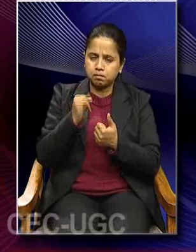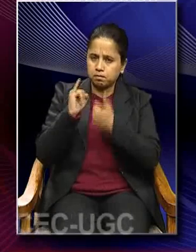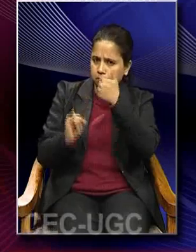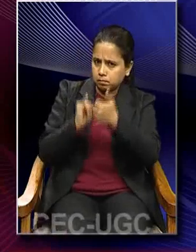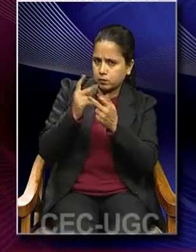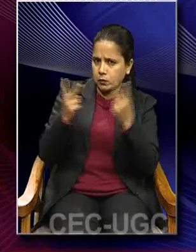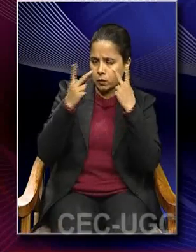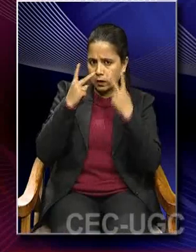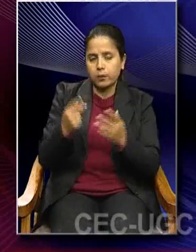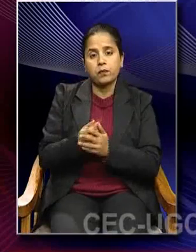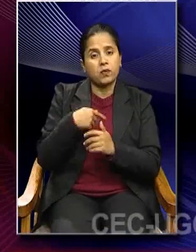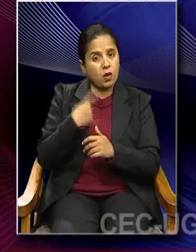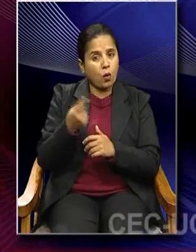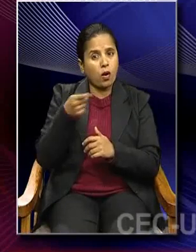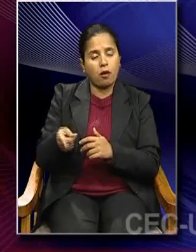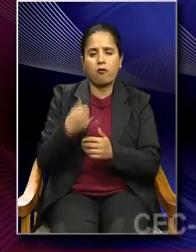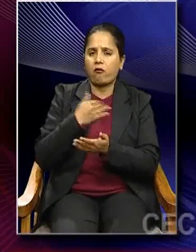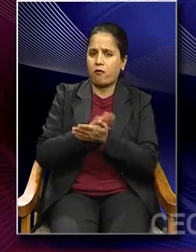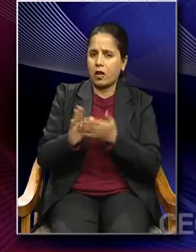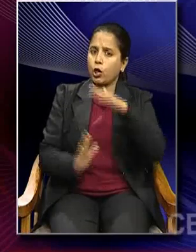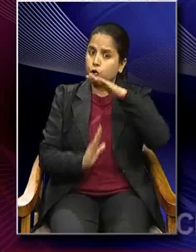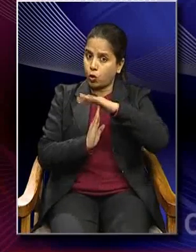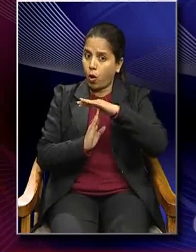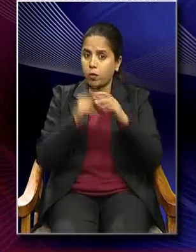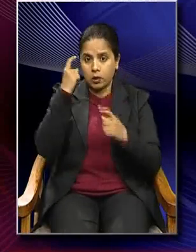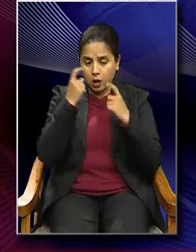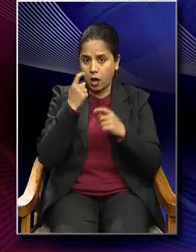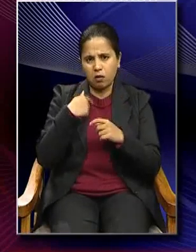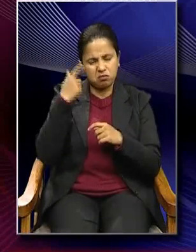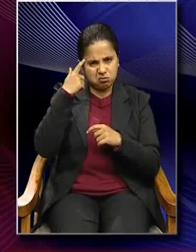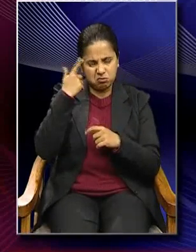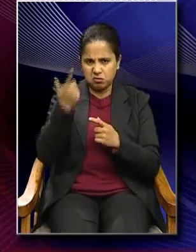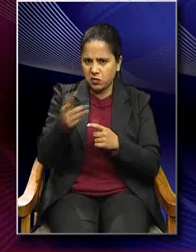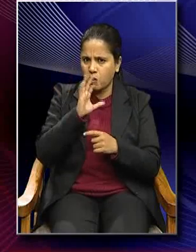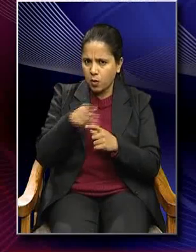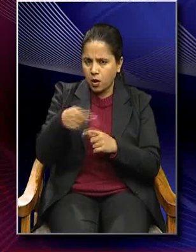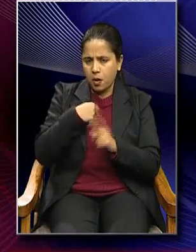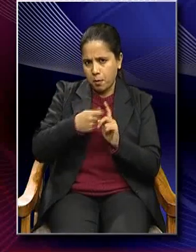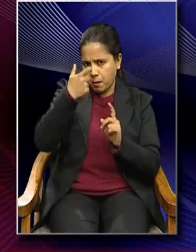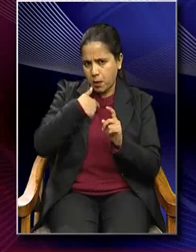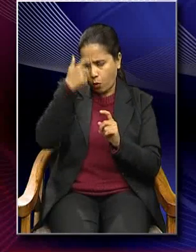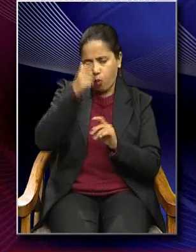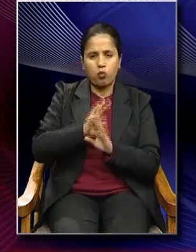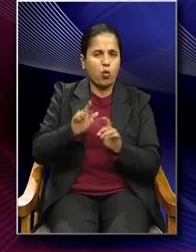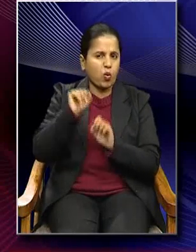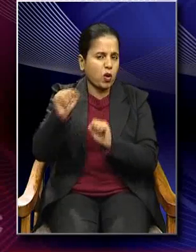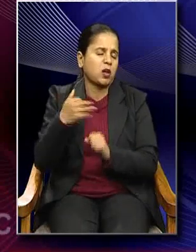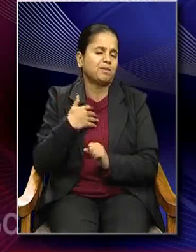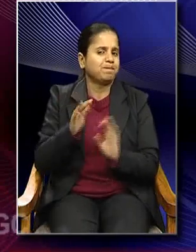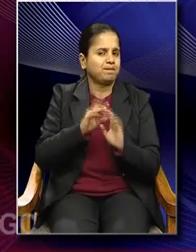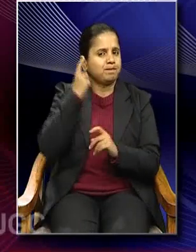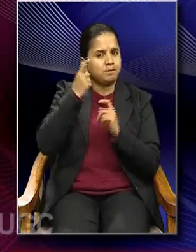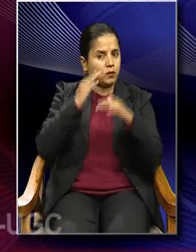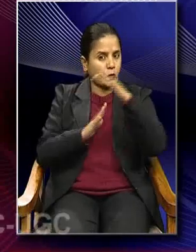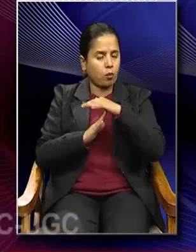So we just don't kind of stop by thinking that this is my personal problem. What we need to